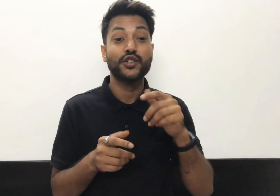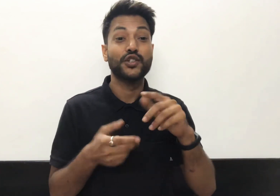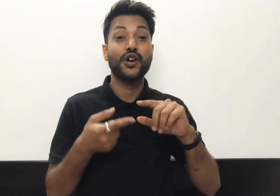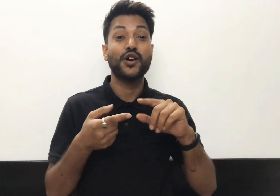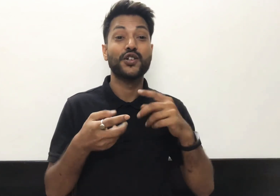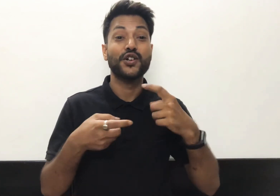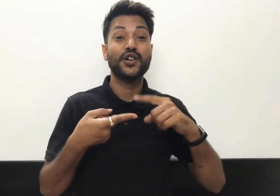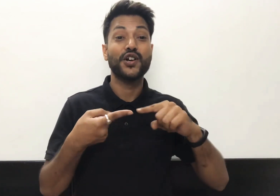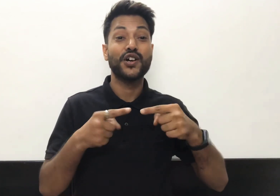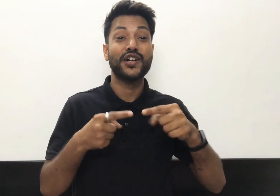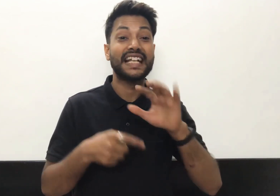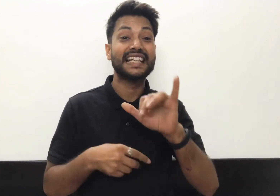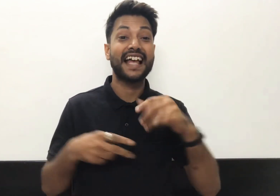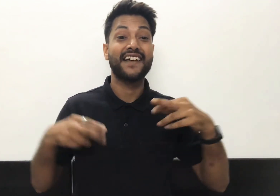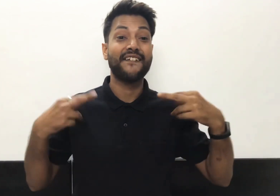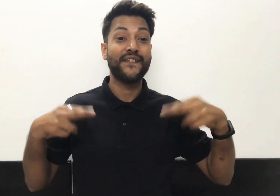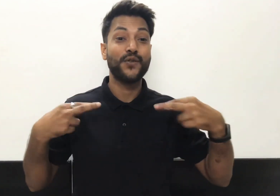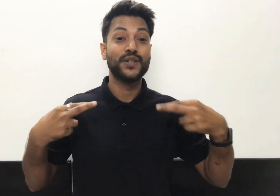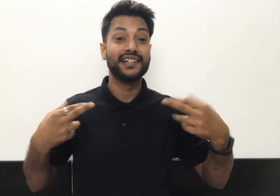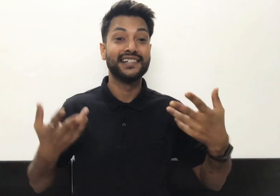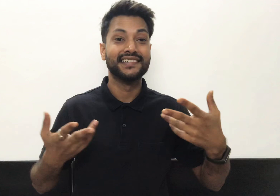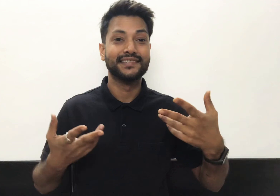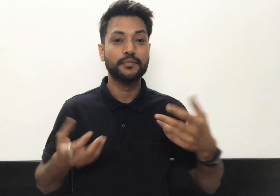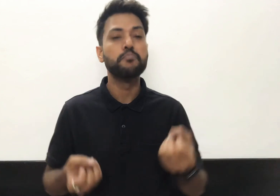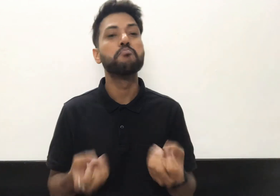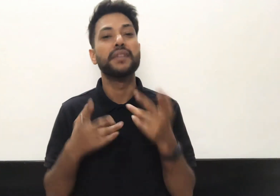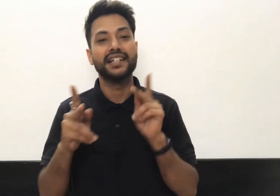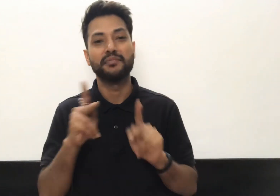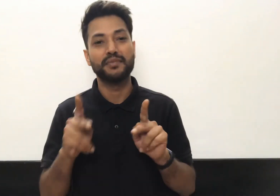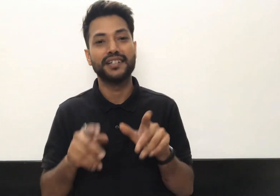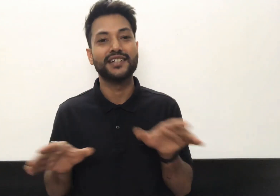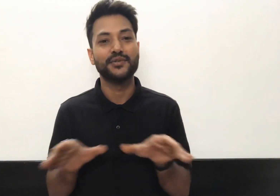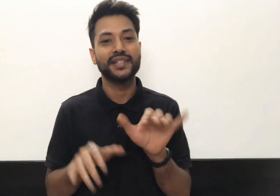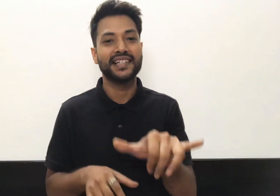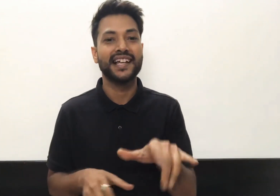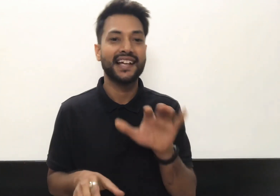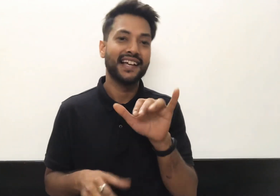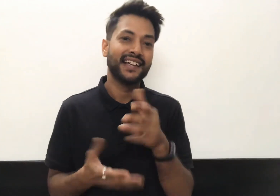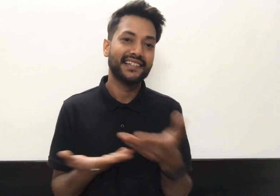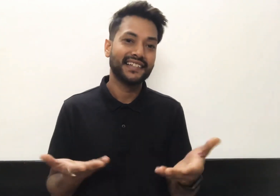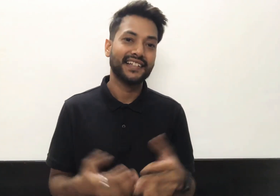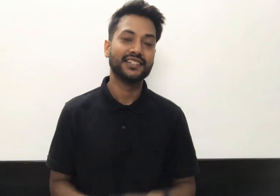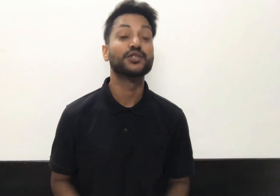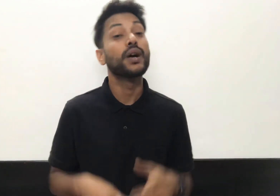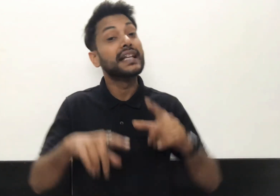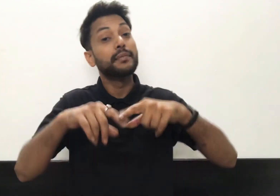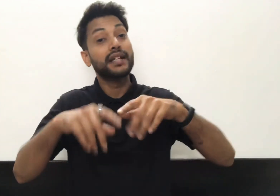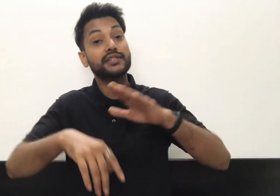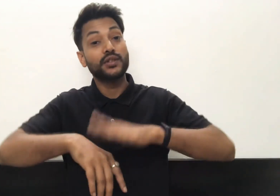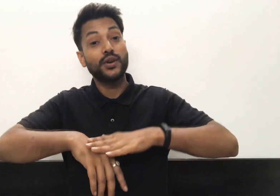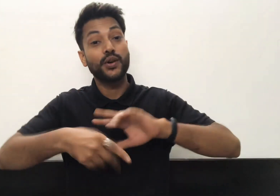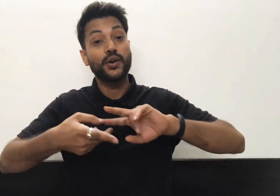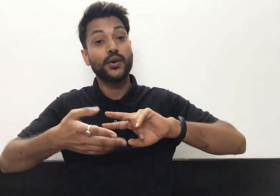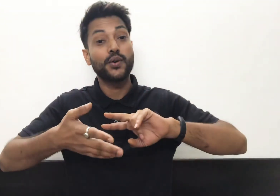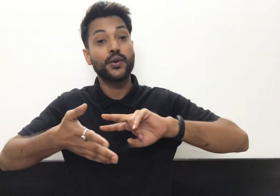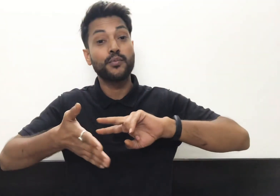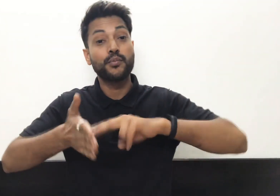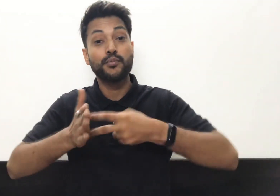Yes, a lot of people are doing such things. So it depends on the purpose for which you're